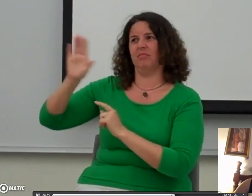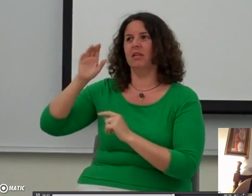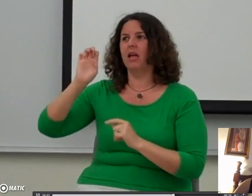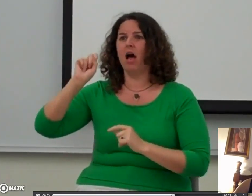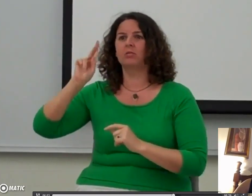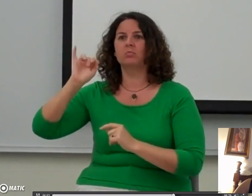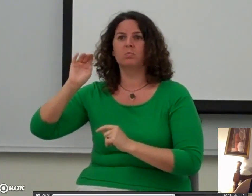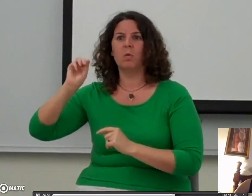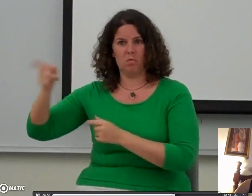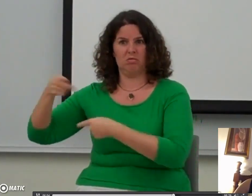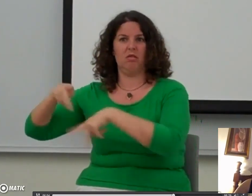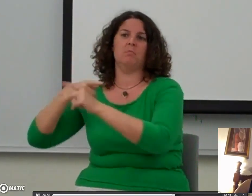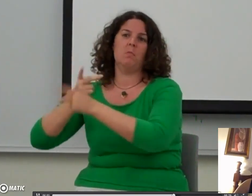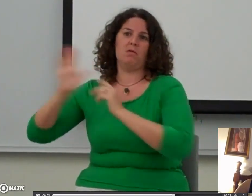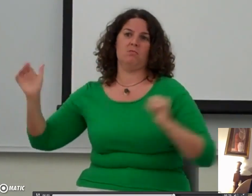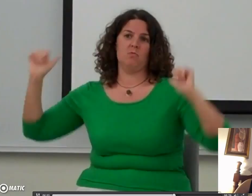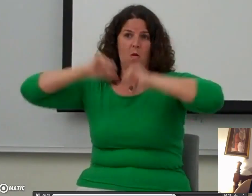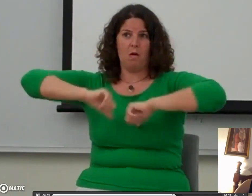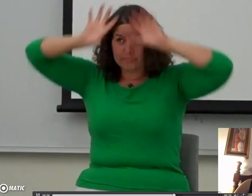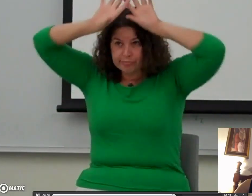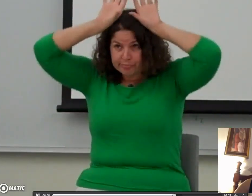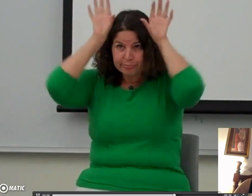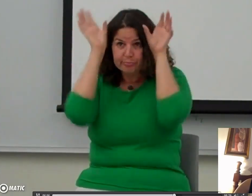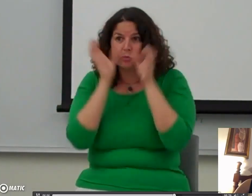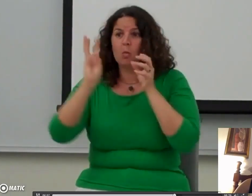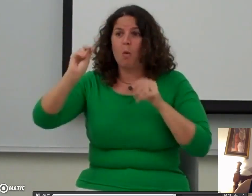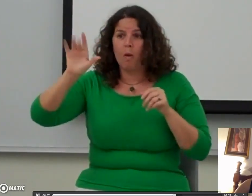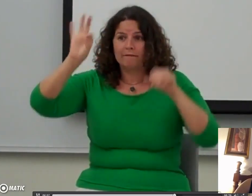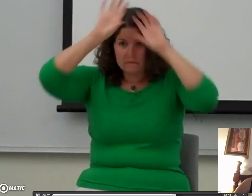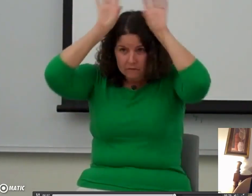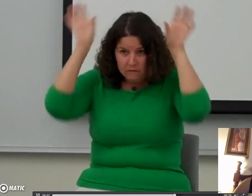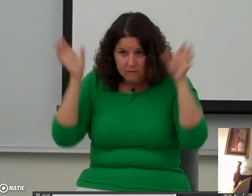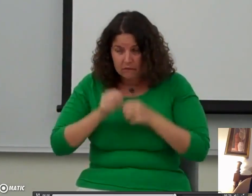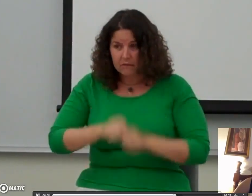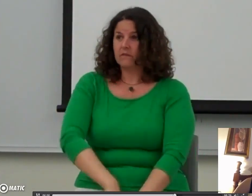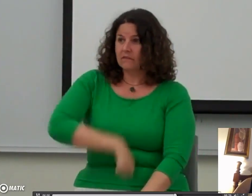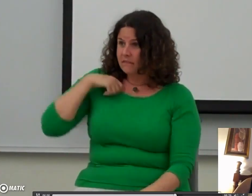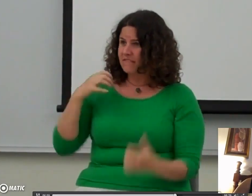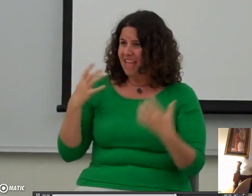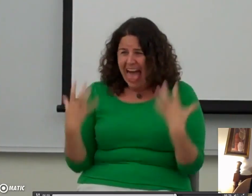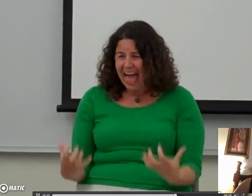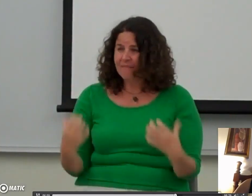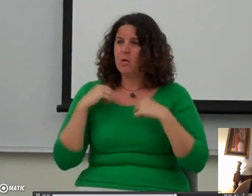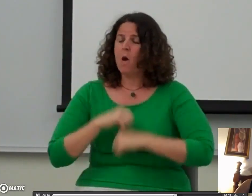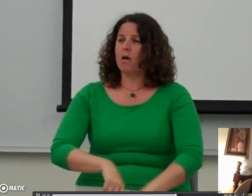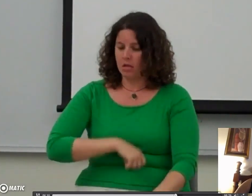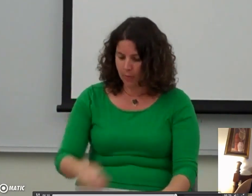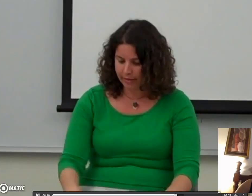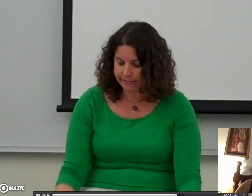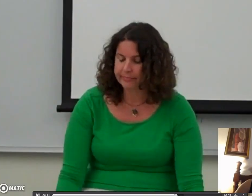So the guy, he let me borrow his heavy jacket, like the Eskimo jacket with the fur coming over. And there's a suit that I